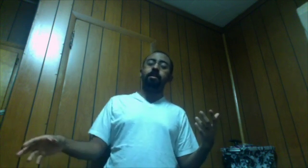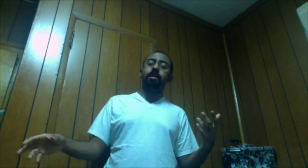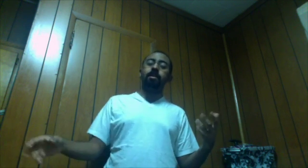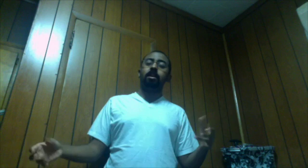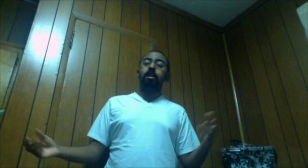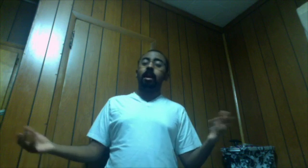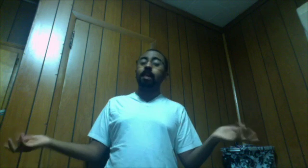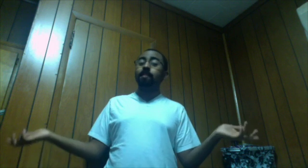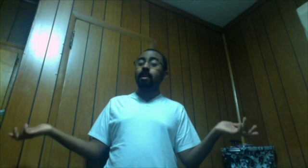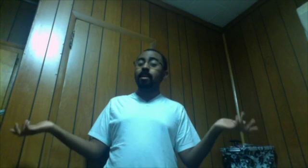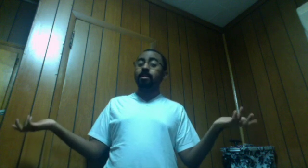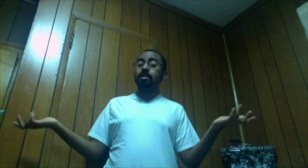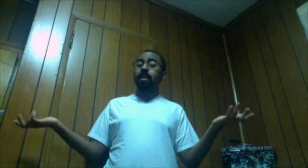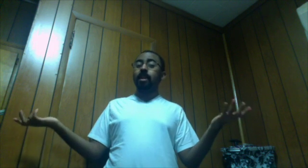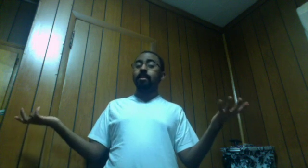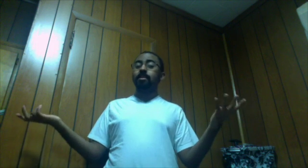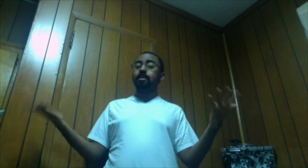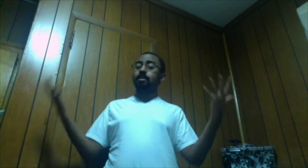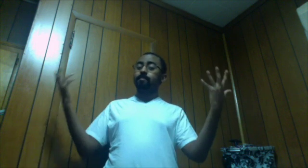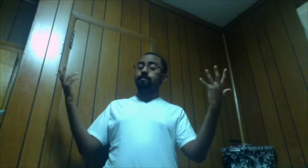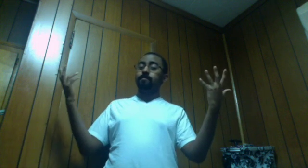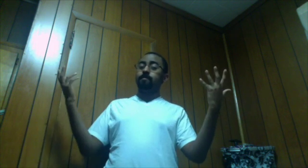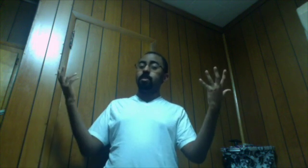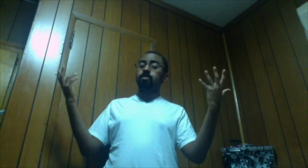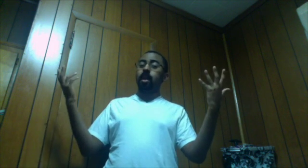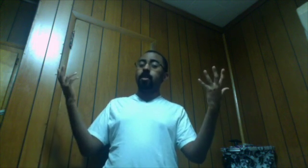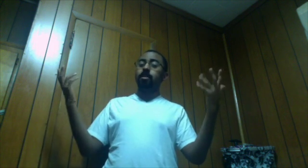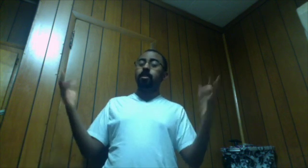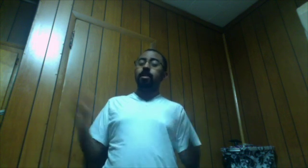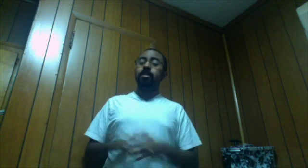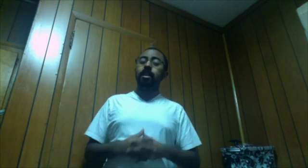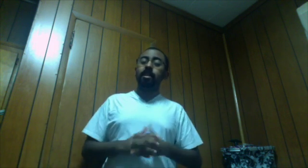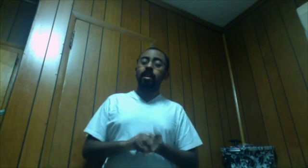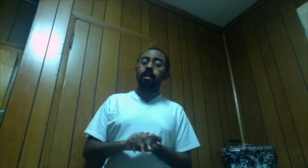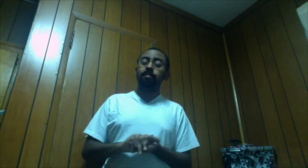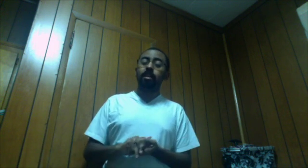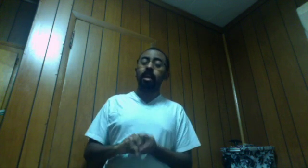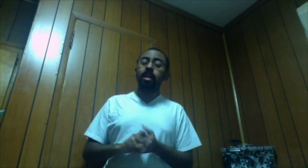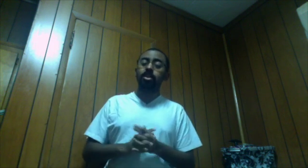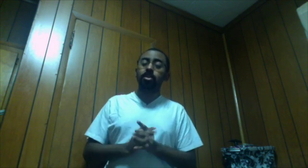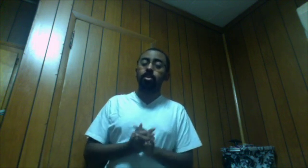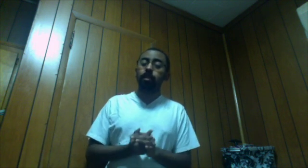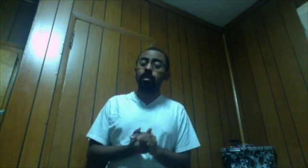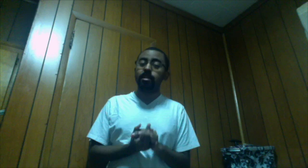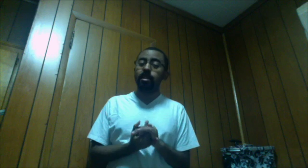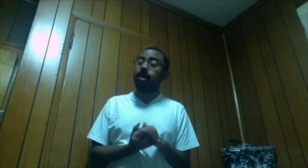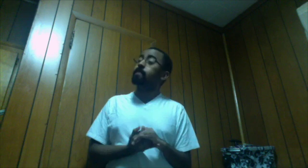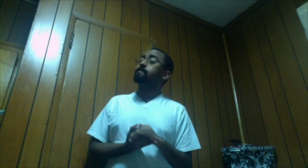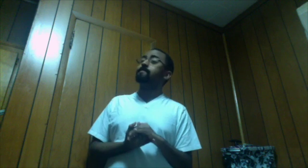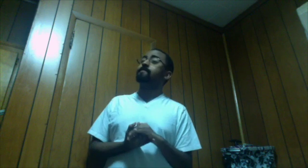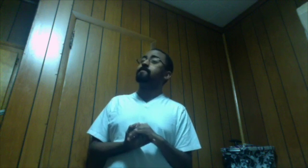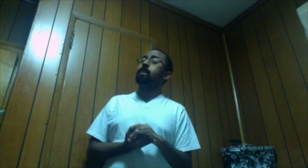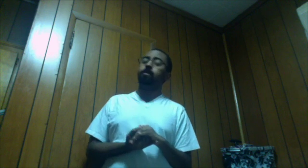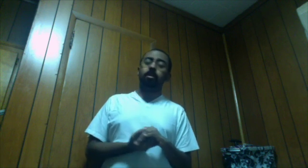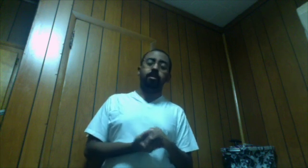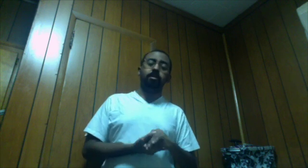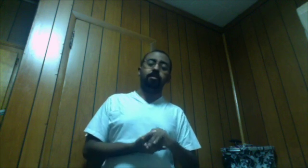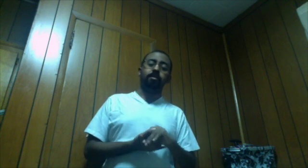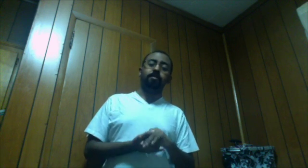intervening, Heaven has decided to threaten her, saying that if they catch her doing this again, they will kill her.